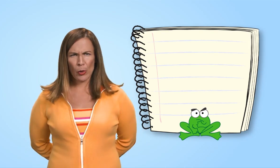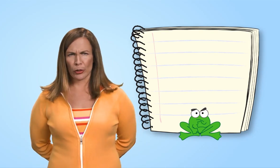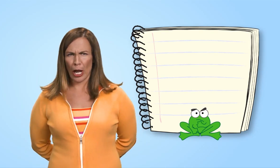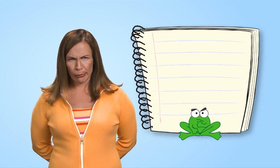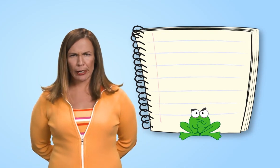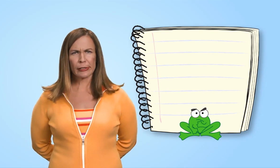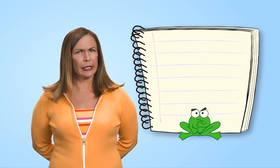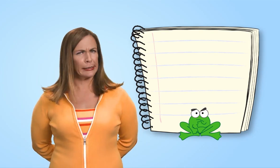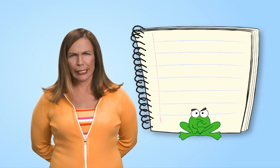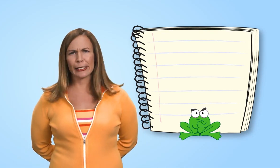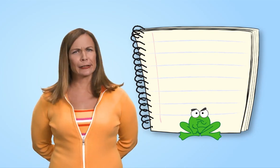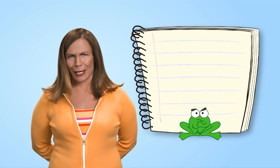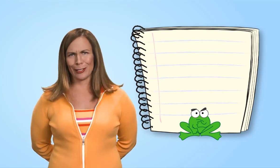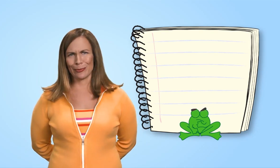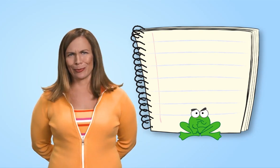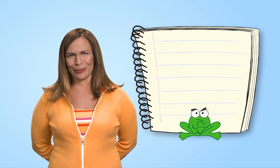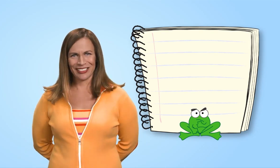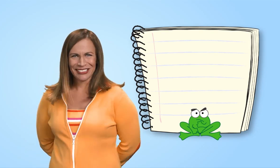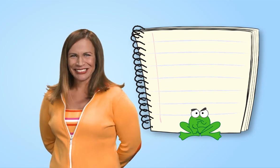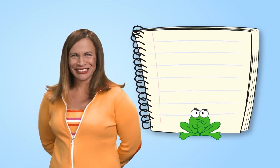your eyebrows the entire time.